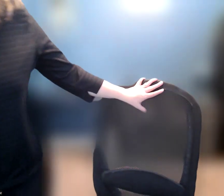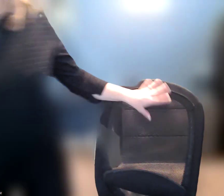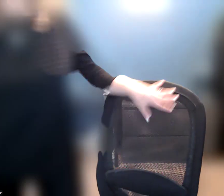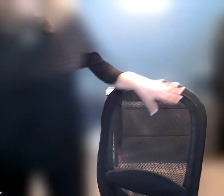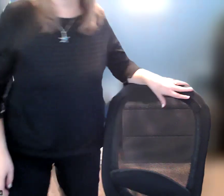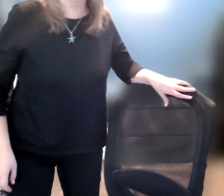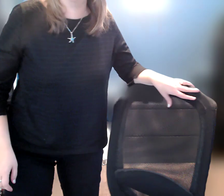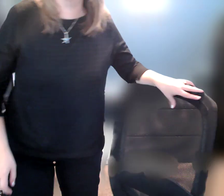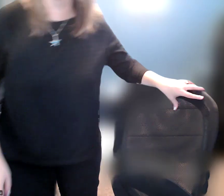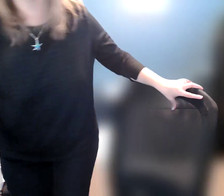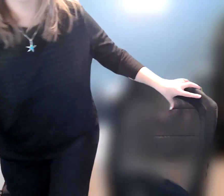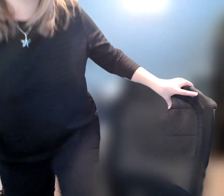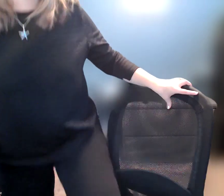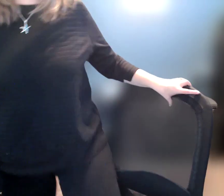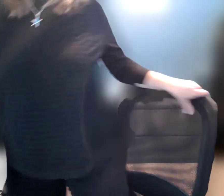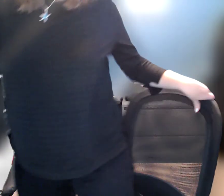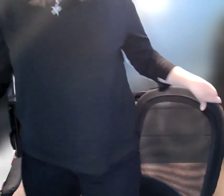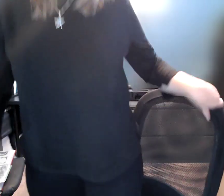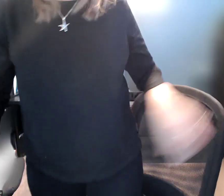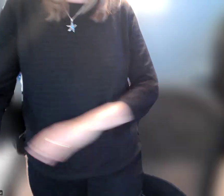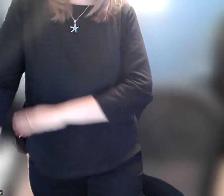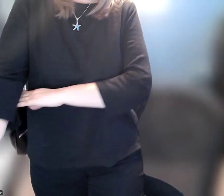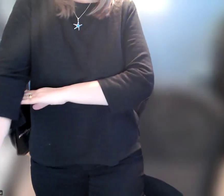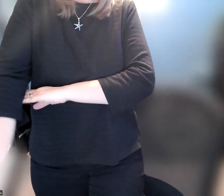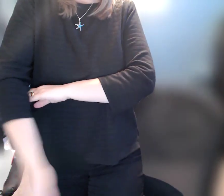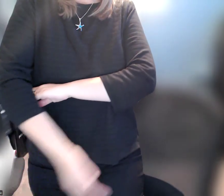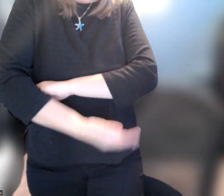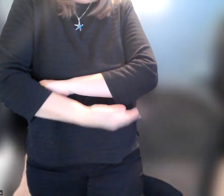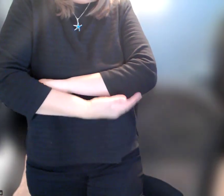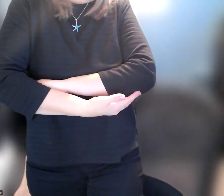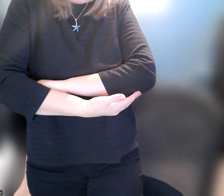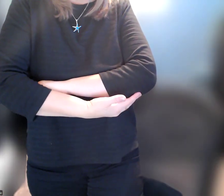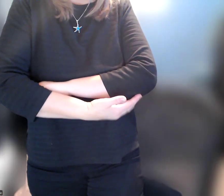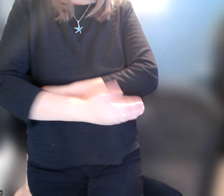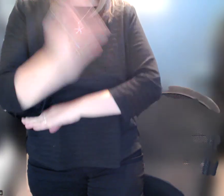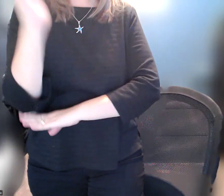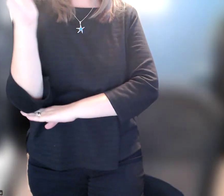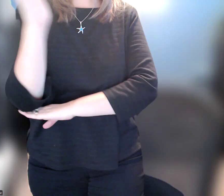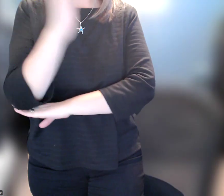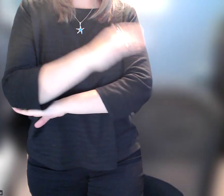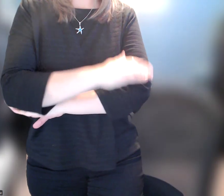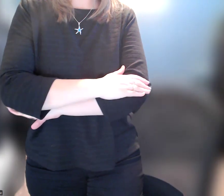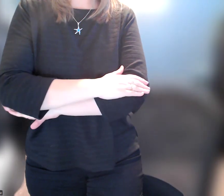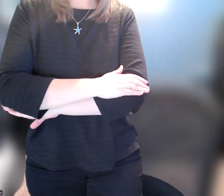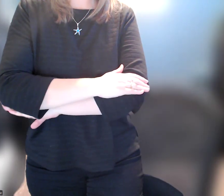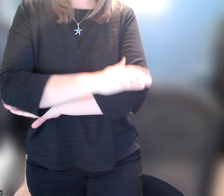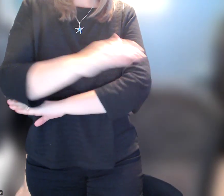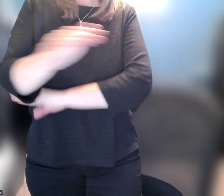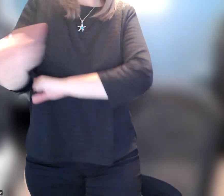and let's see if this is going to let me do this. Okay, so all night. So just like we did all day, now